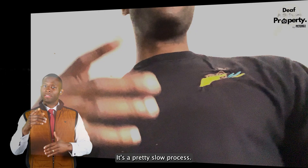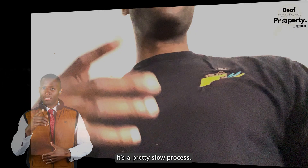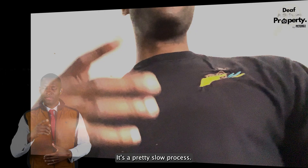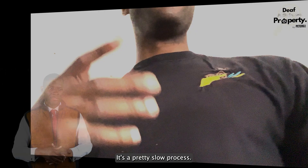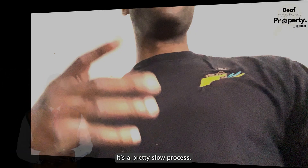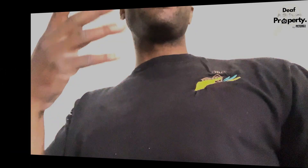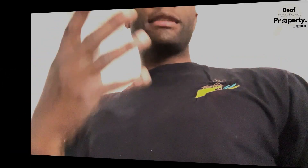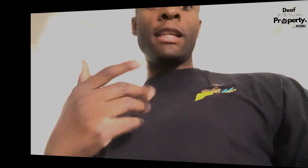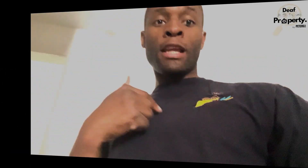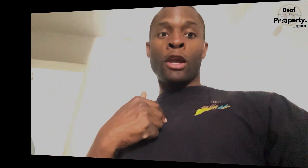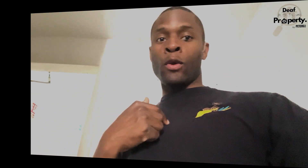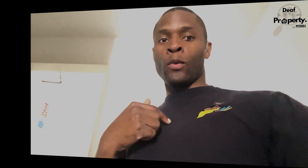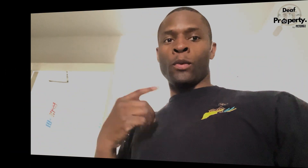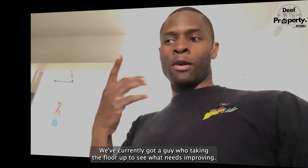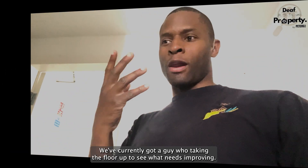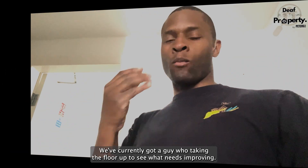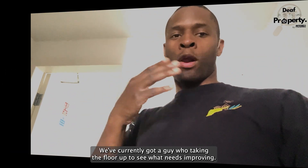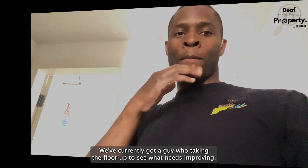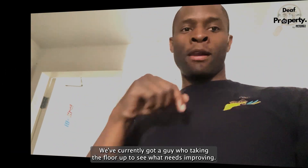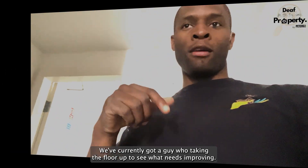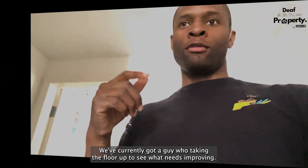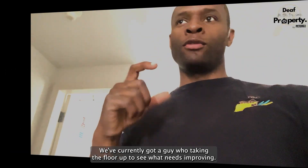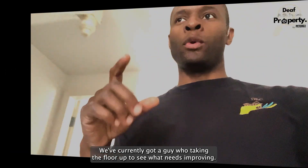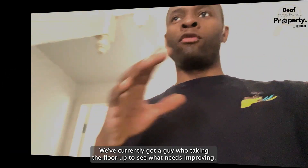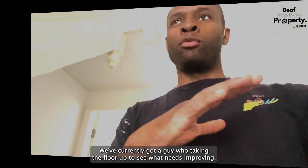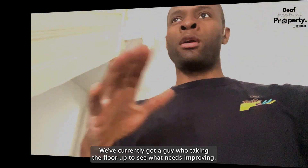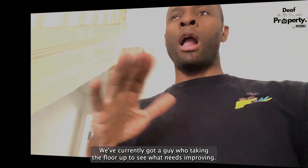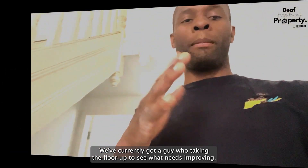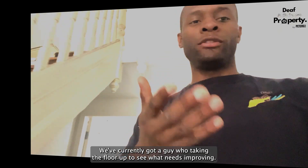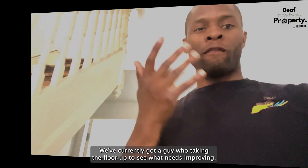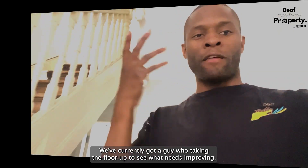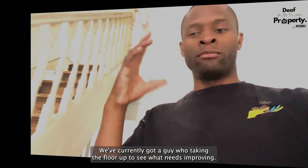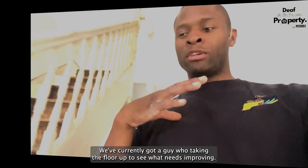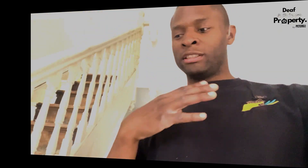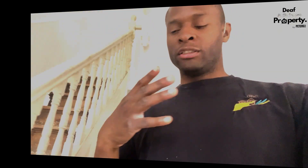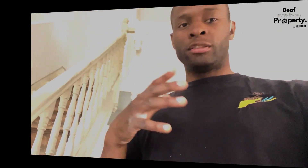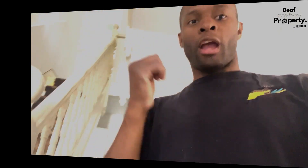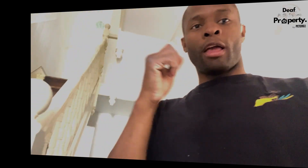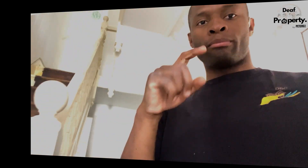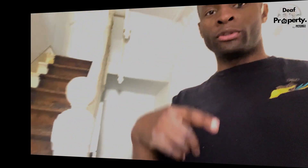process. We've currently got a guy who's taken the floor up to see what needs improving.